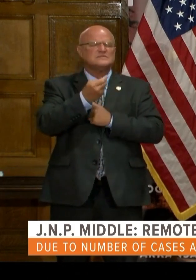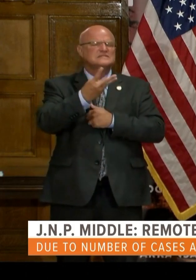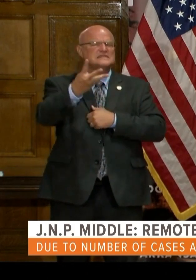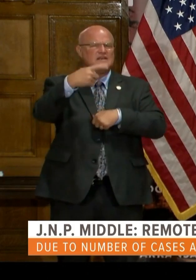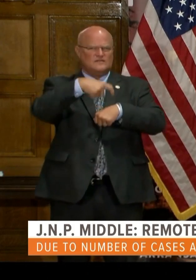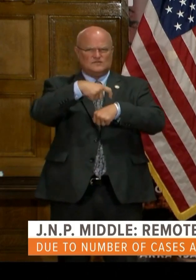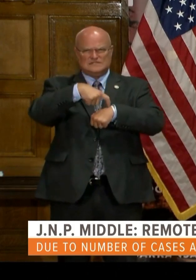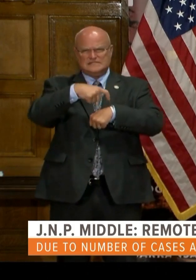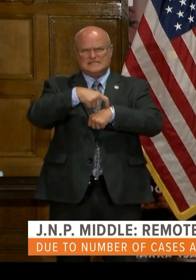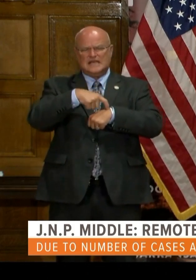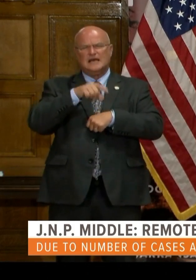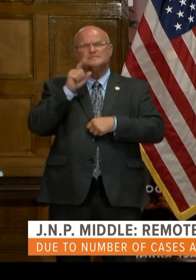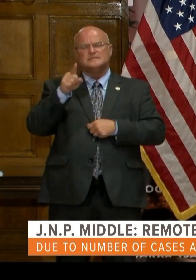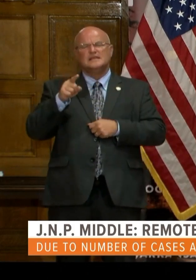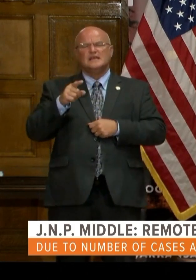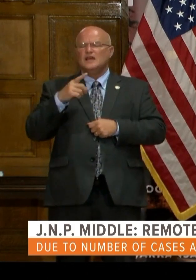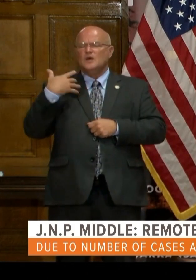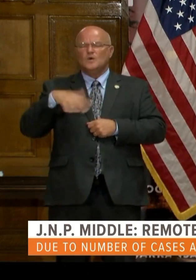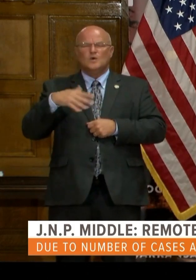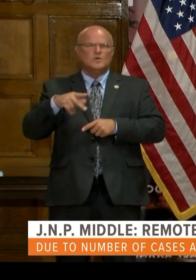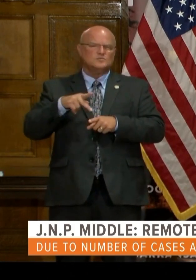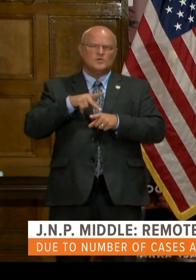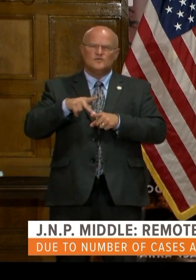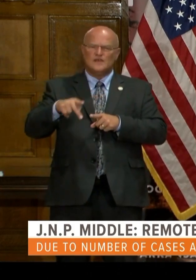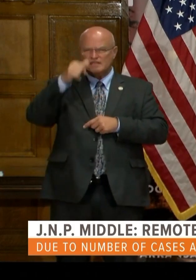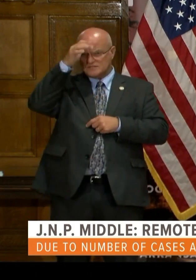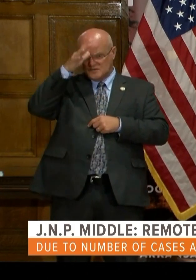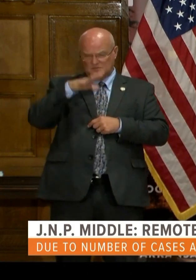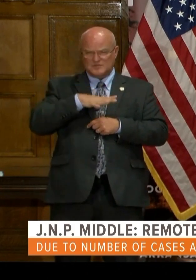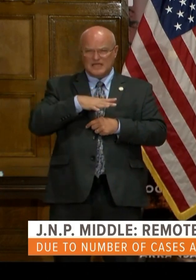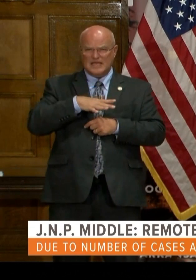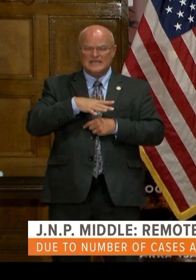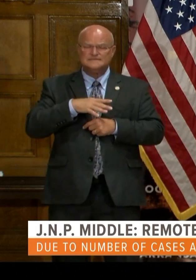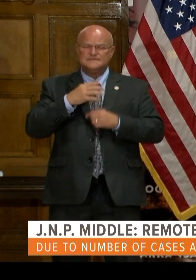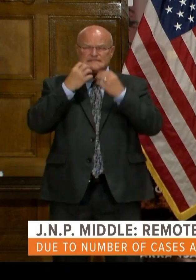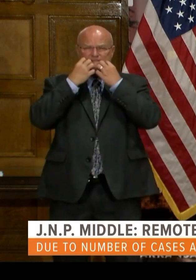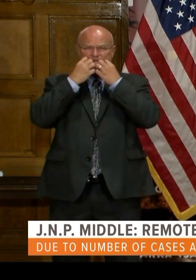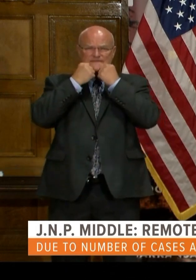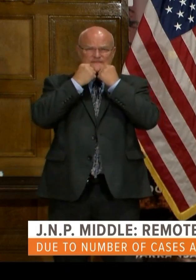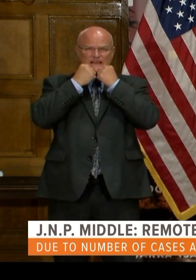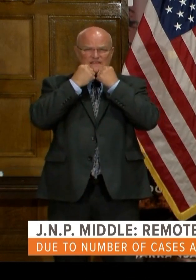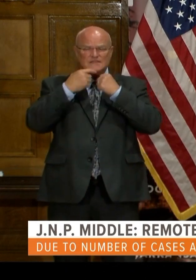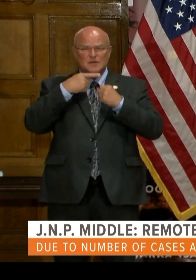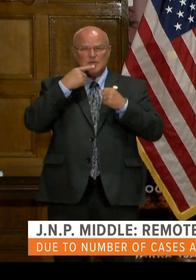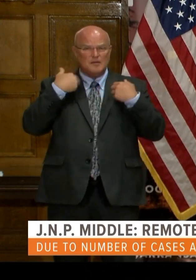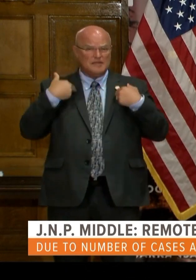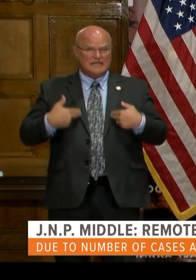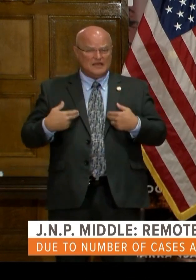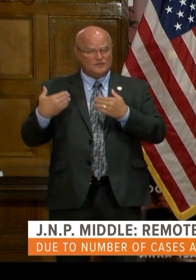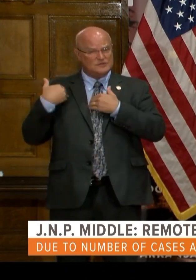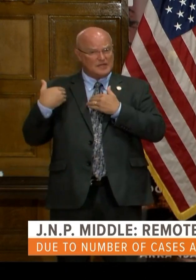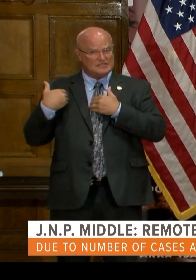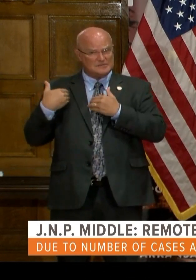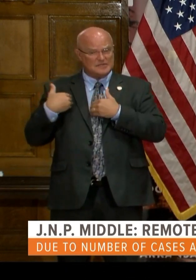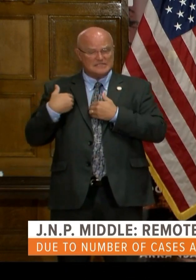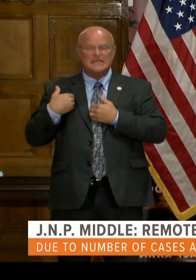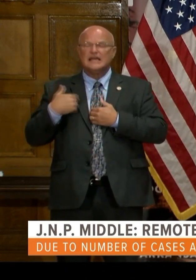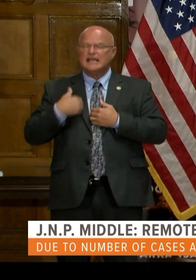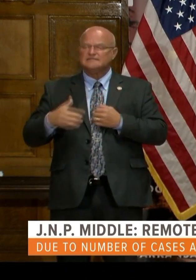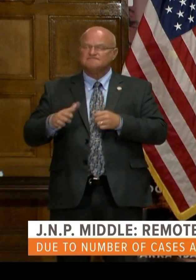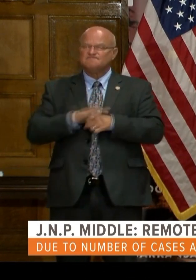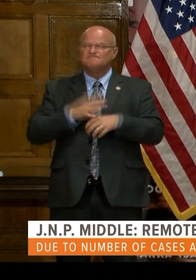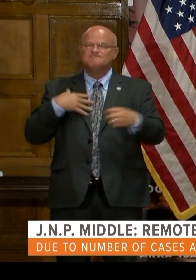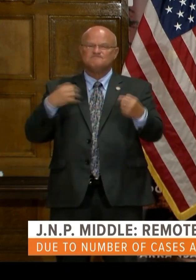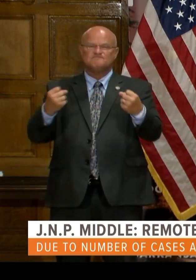been the utmost professional. He values his public health responsibility, and I have full